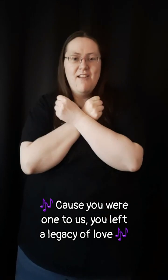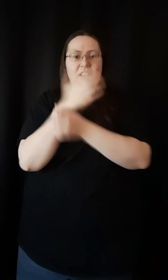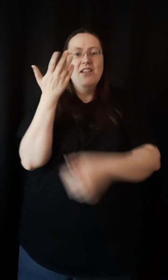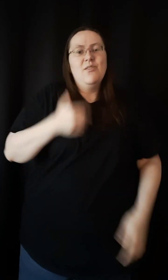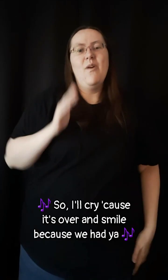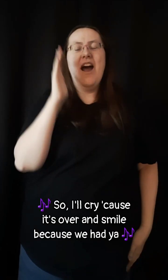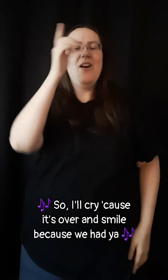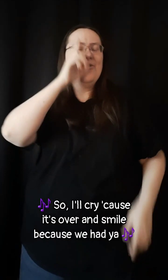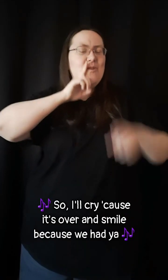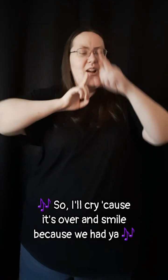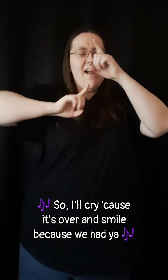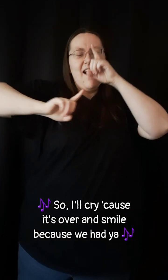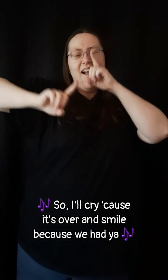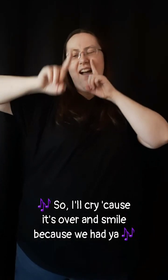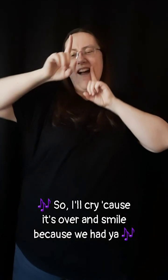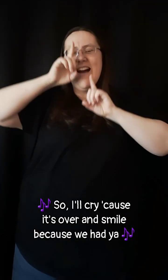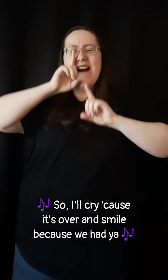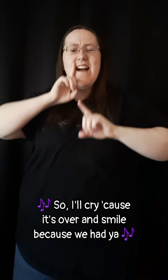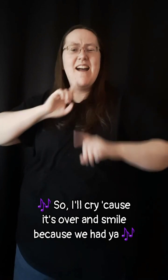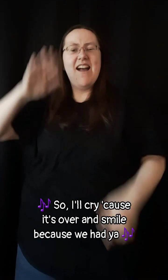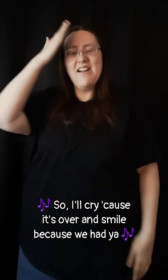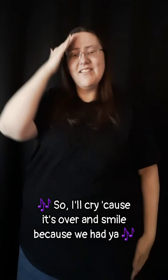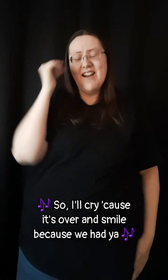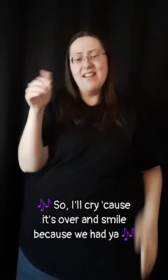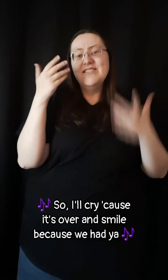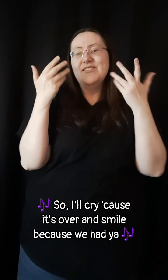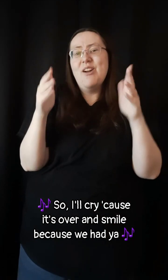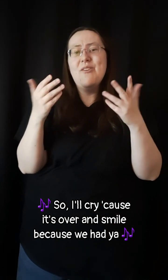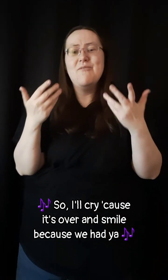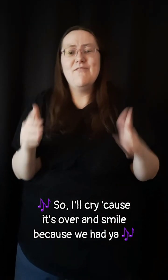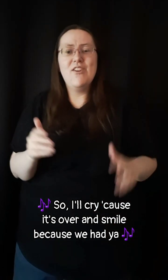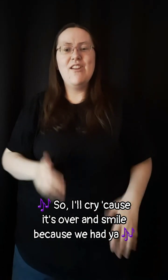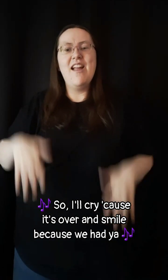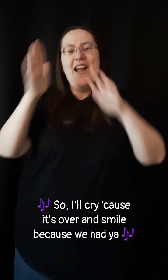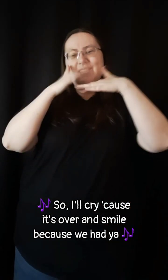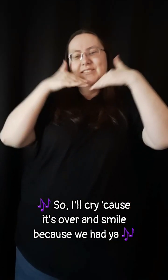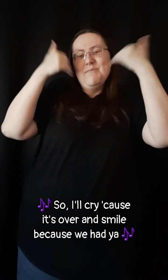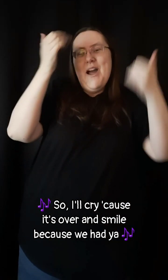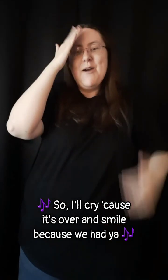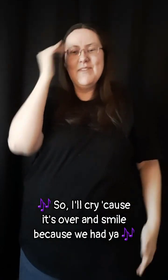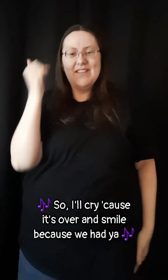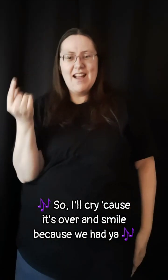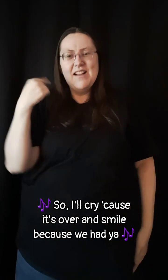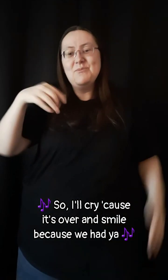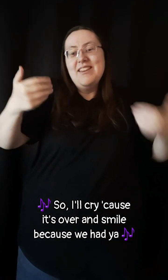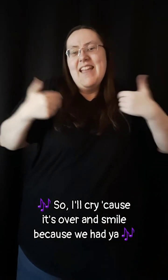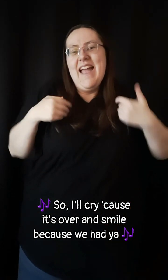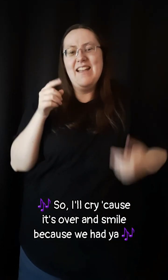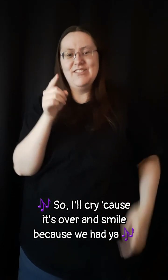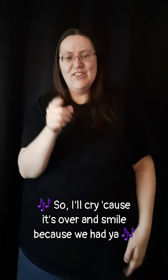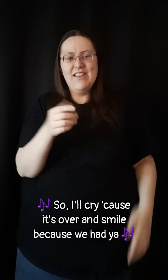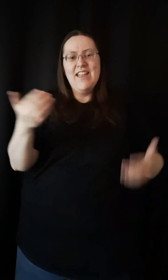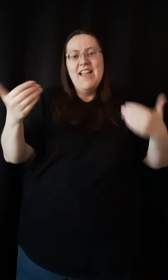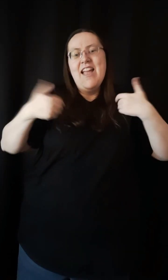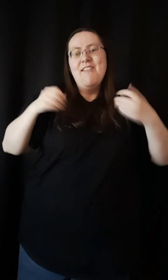love So I'll cry cause it's over, and smile because we